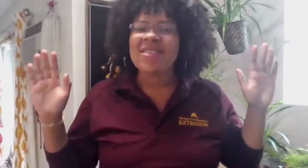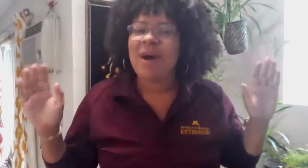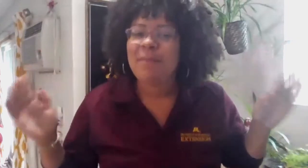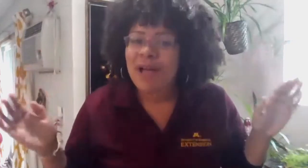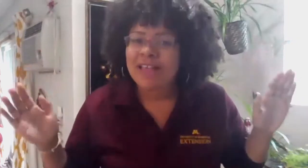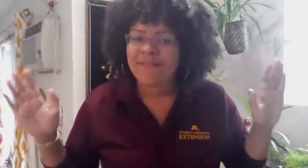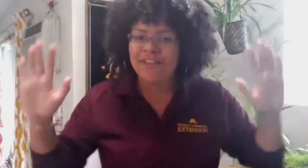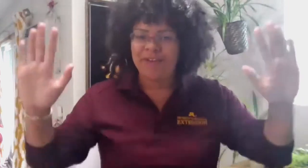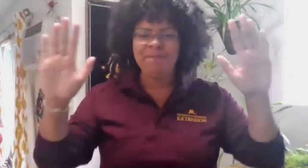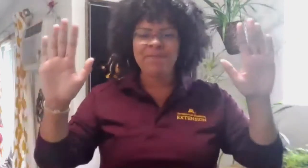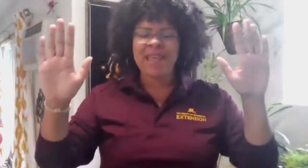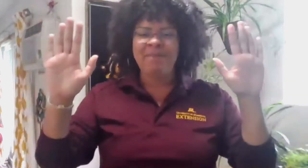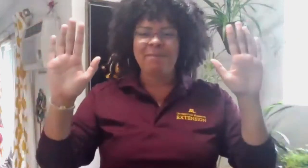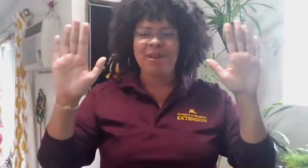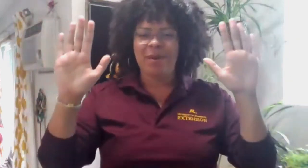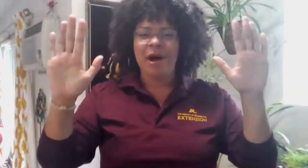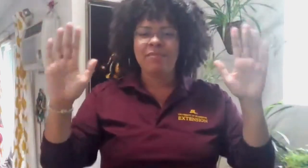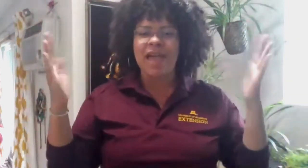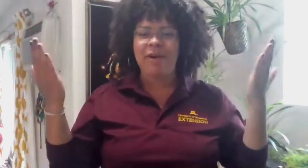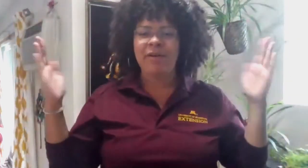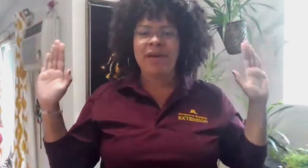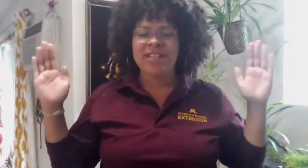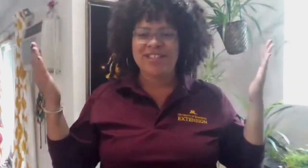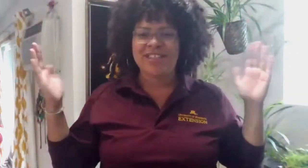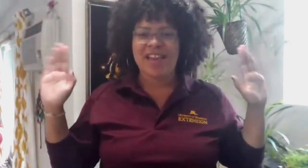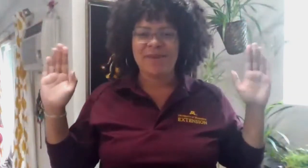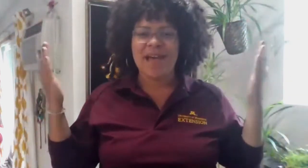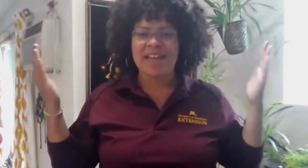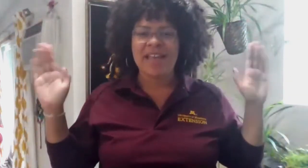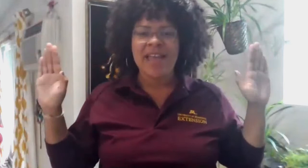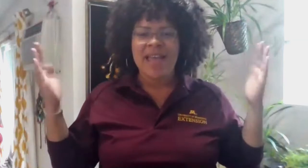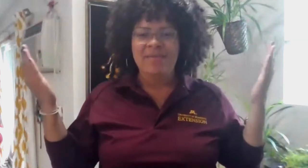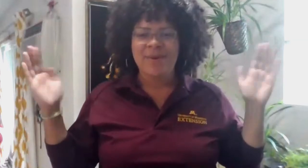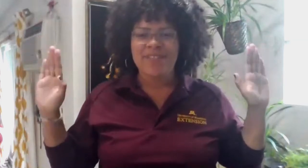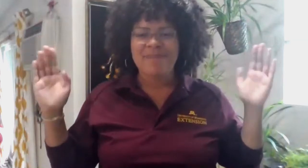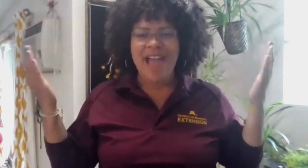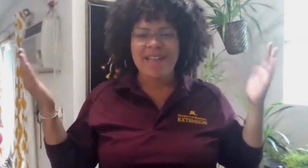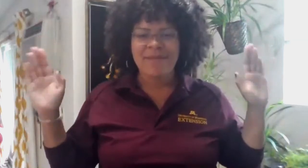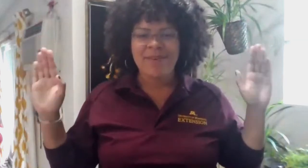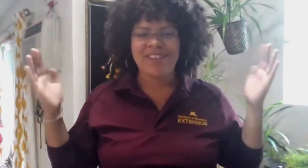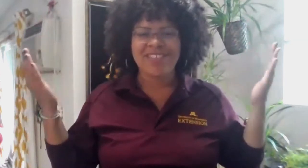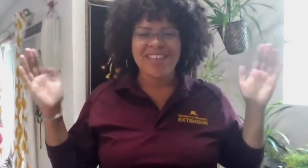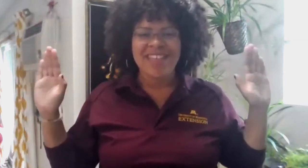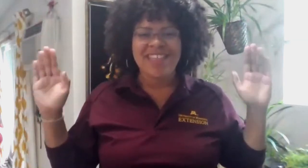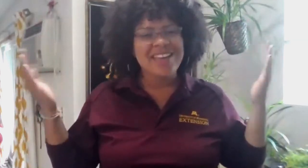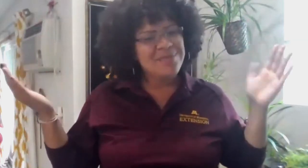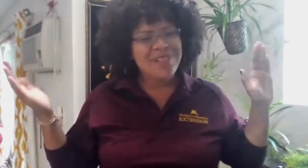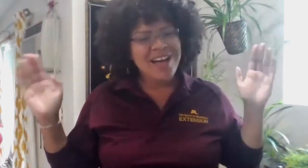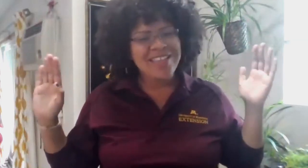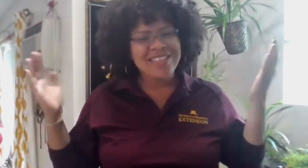some applause for you by putting your palms out to the side of your body and moving them back and forth. That is applause in